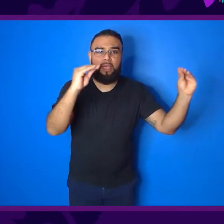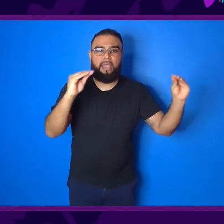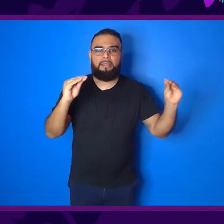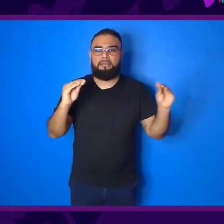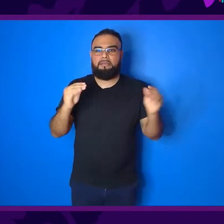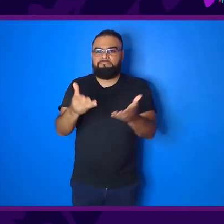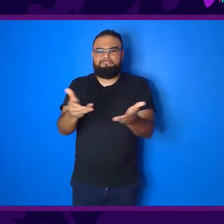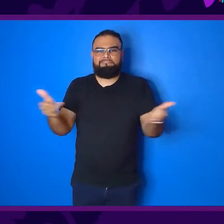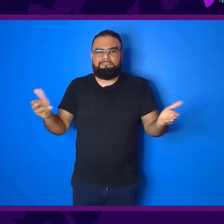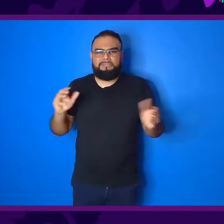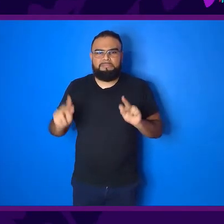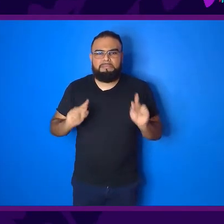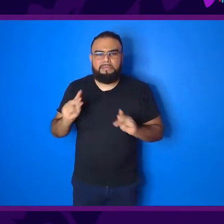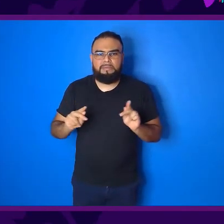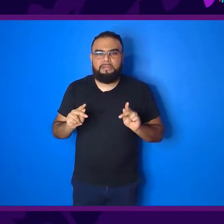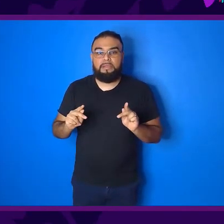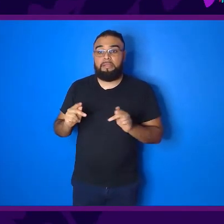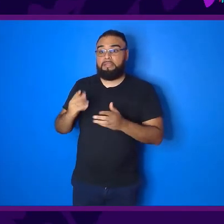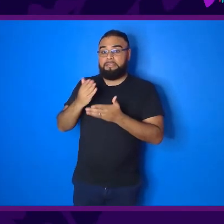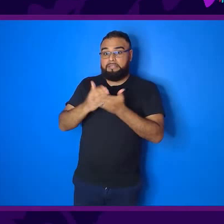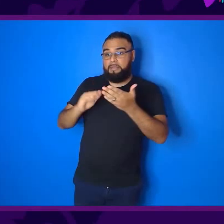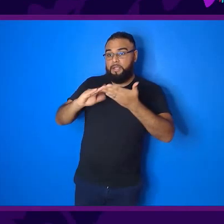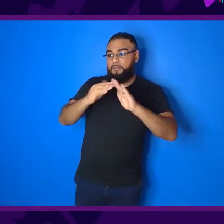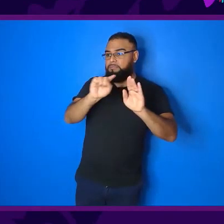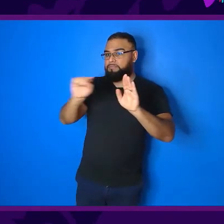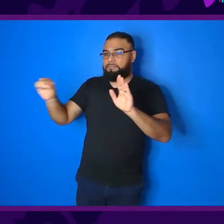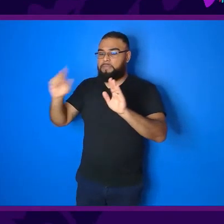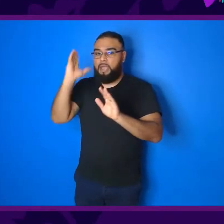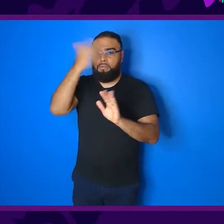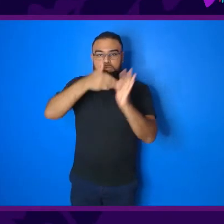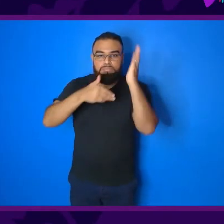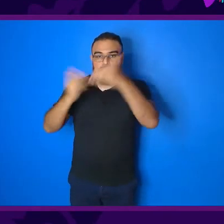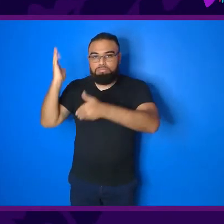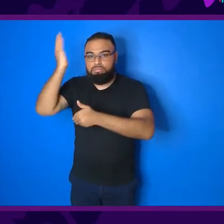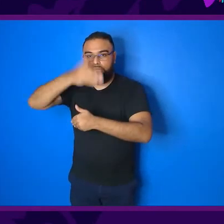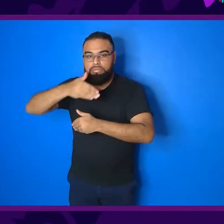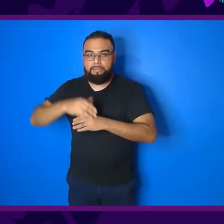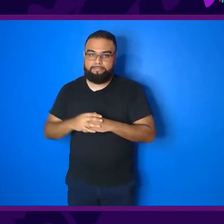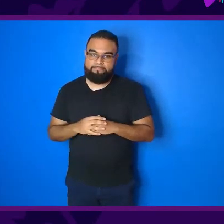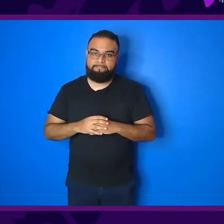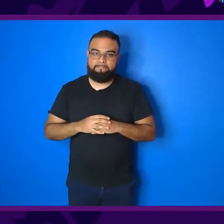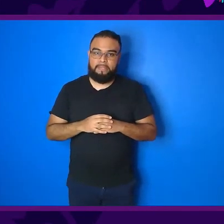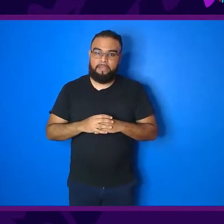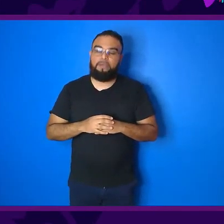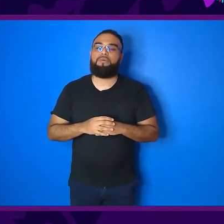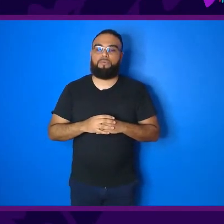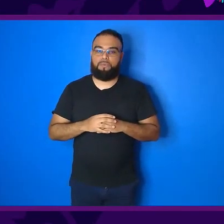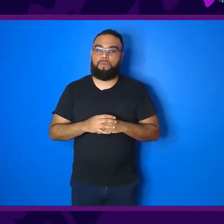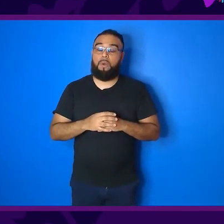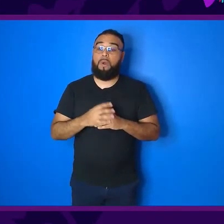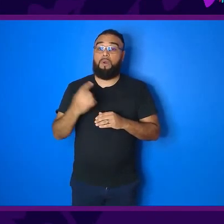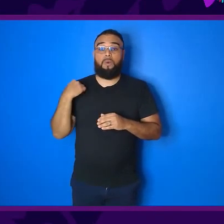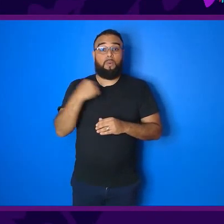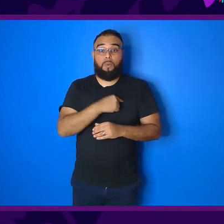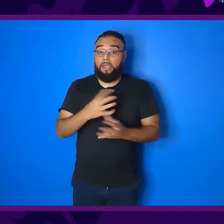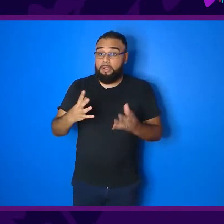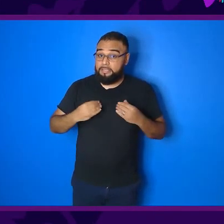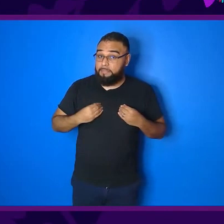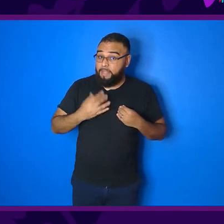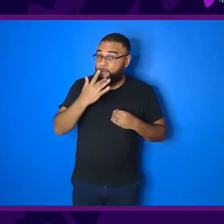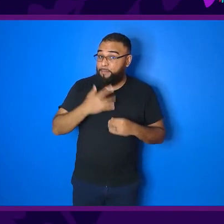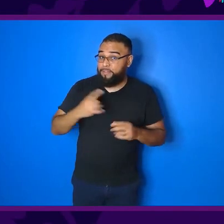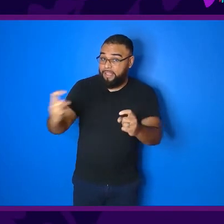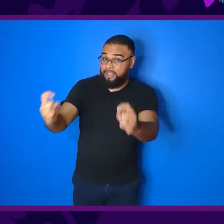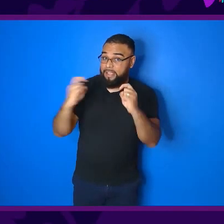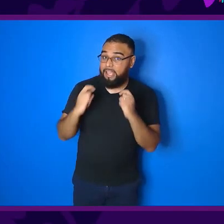certain communities. And, you know, I have to say that, again, like I said previously, we are accepting birthday gifts. And I would like to take